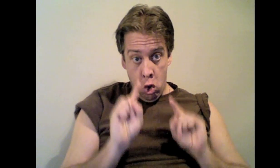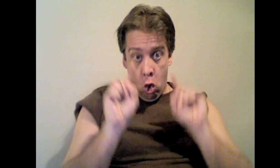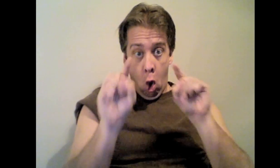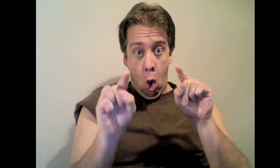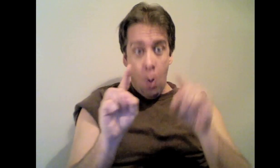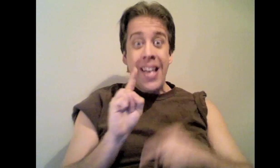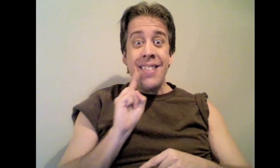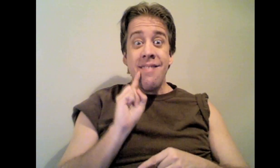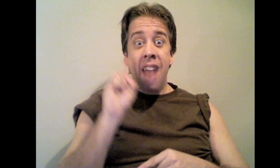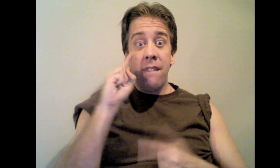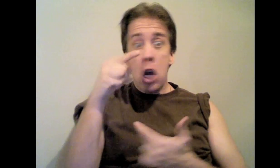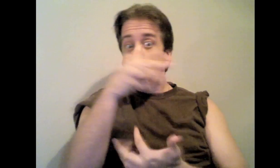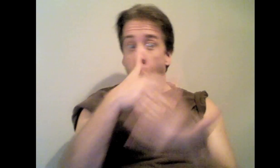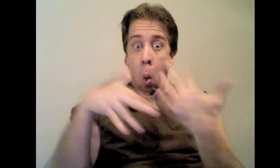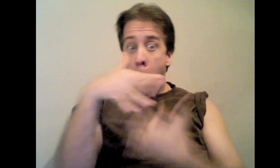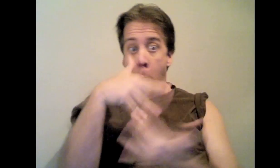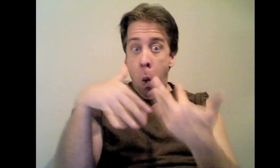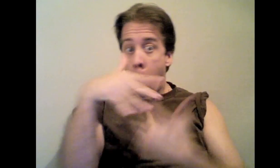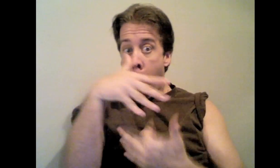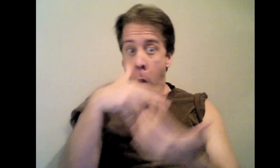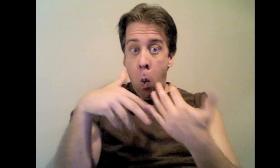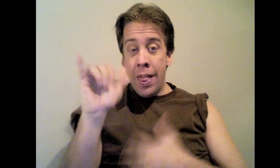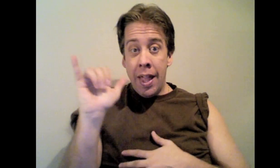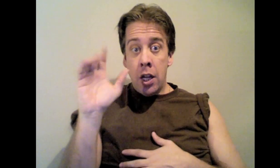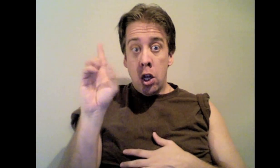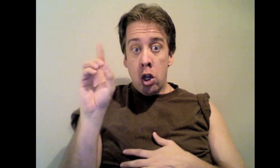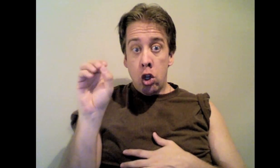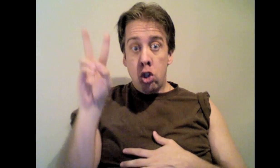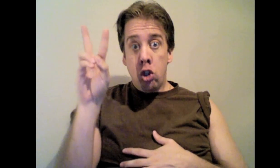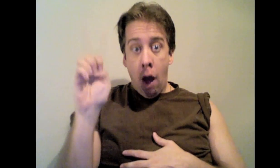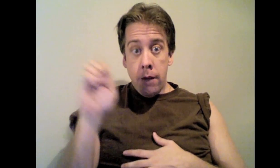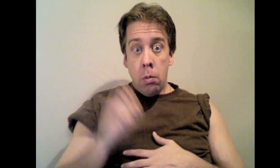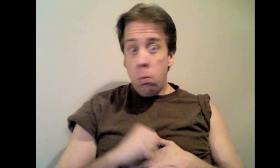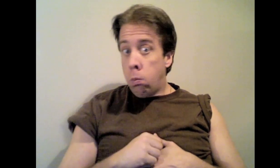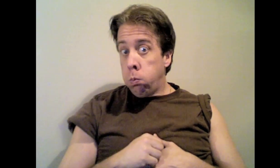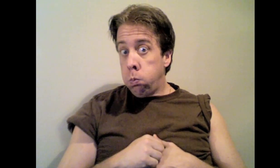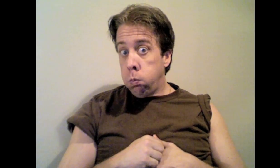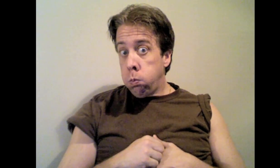Okay, do you go to deaf socials?